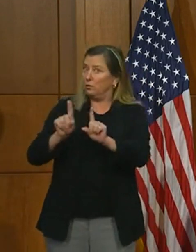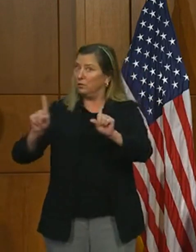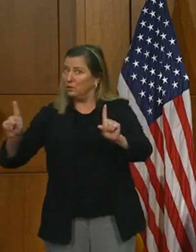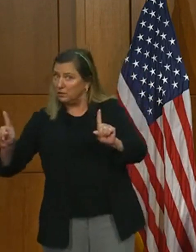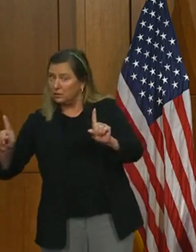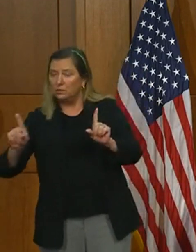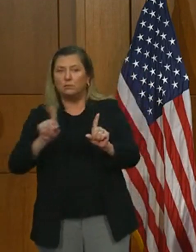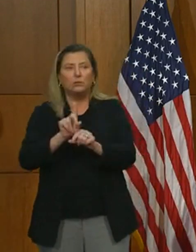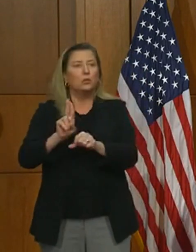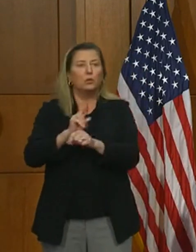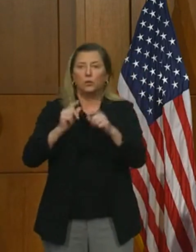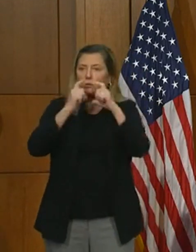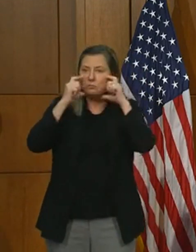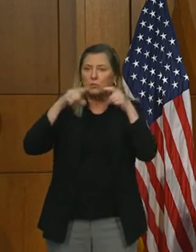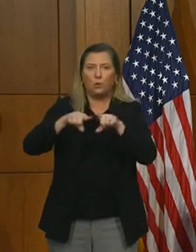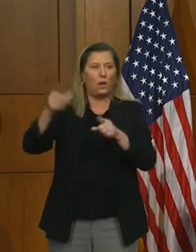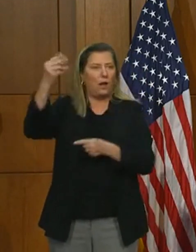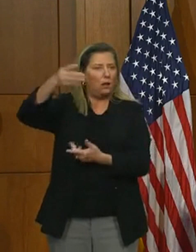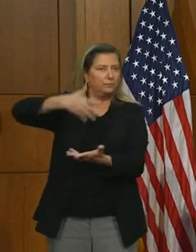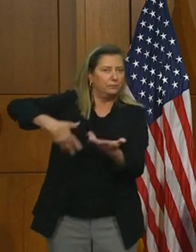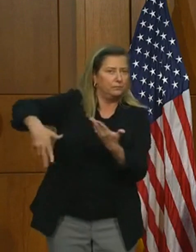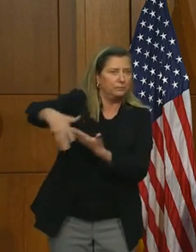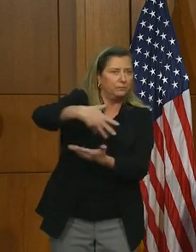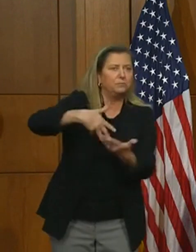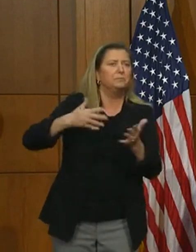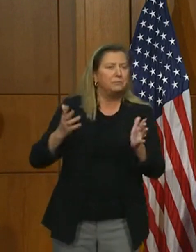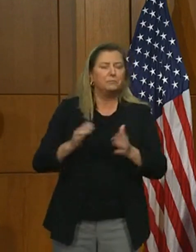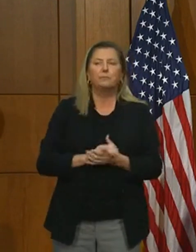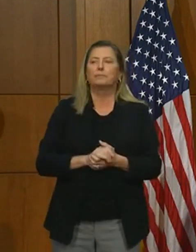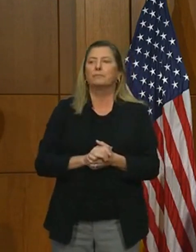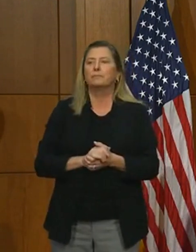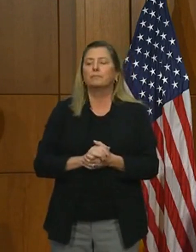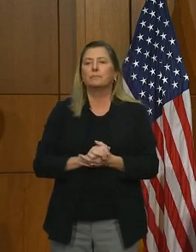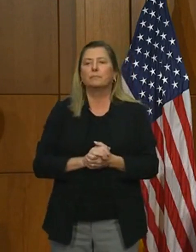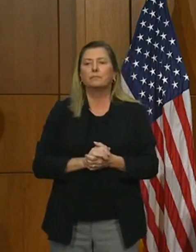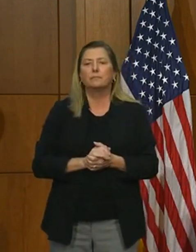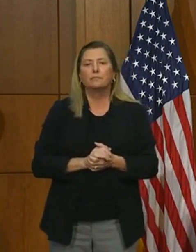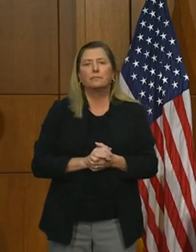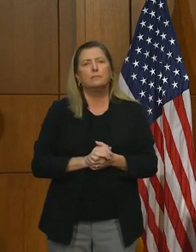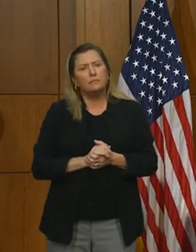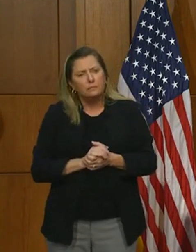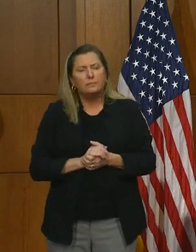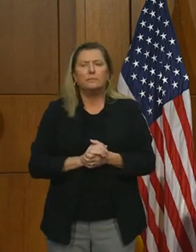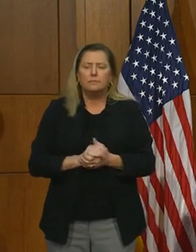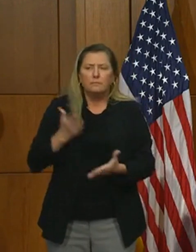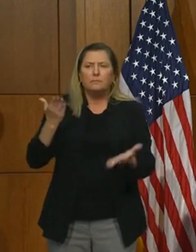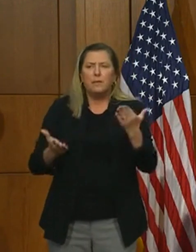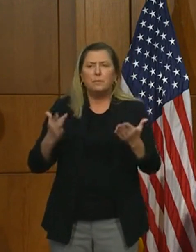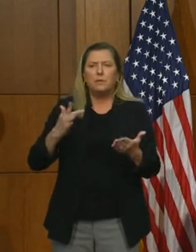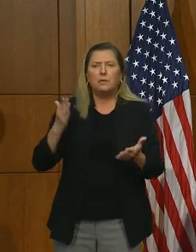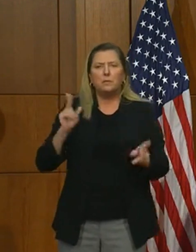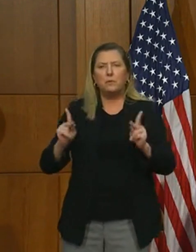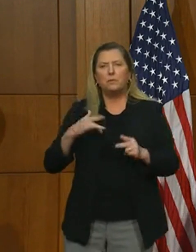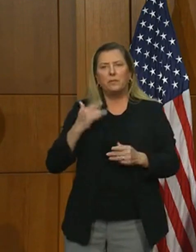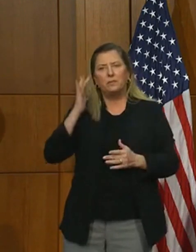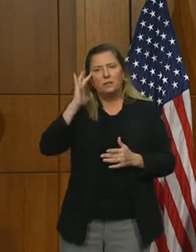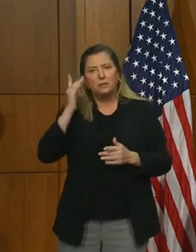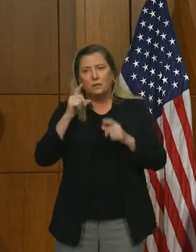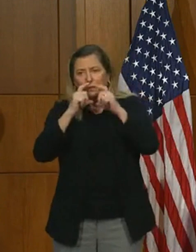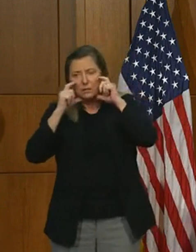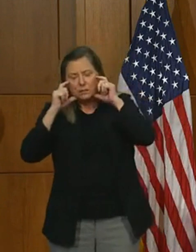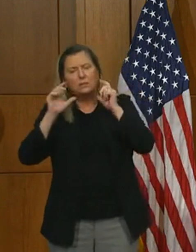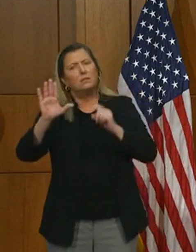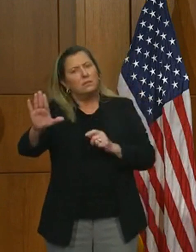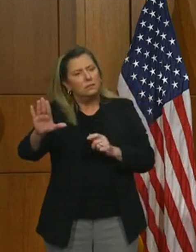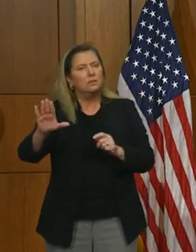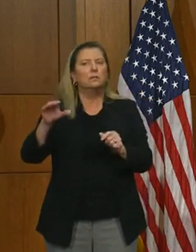and wearing masks in public. While some of you may find it a bit inconvenient to wear your mask, remember it